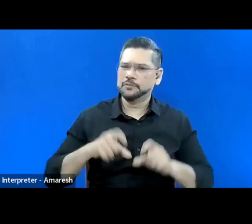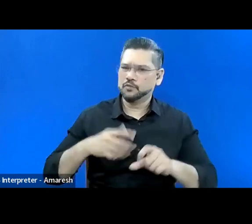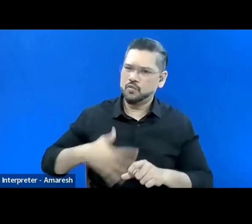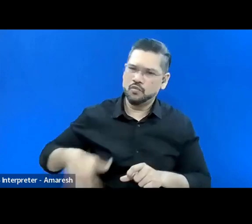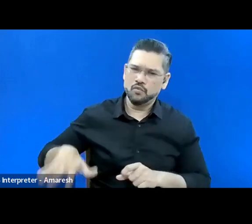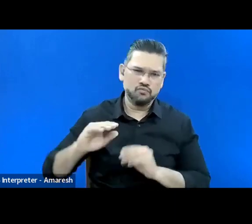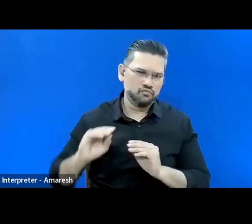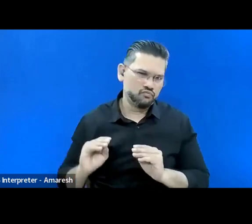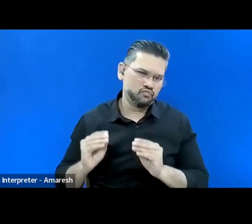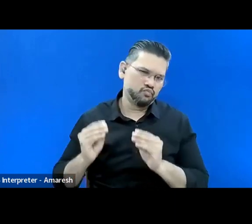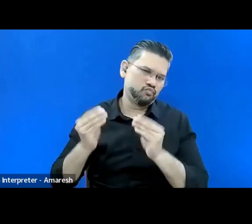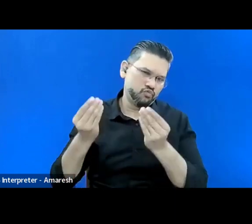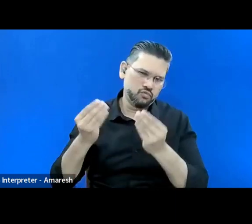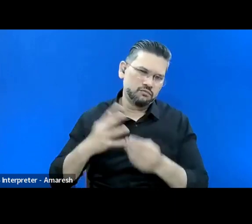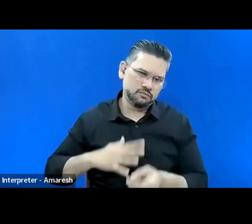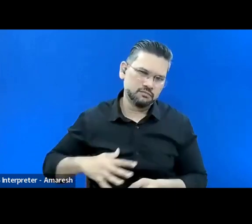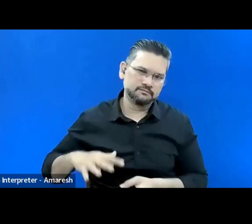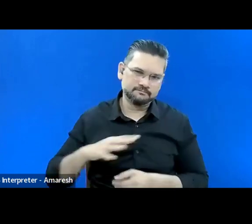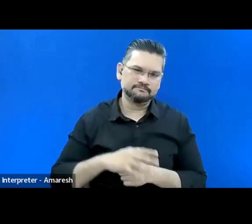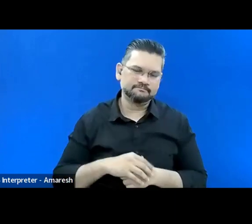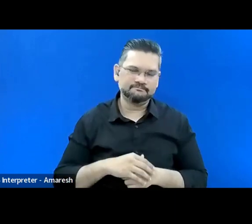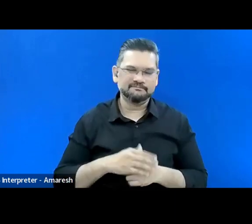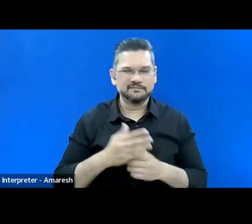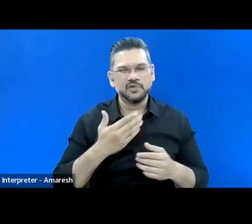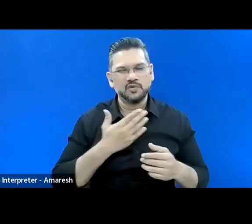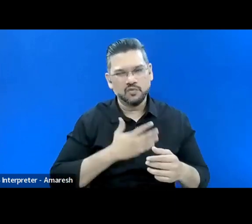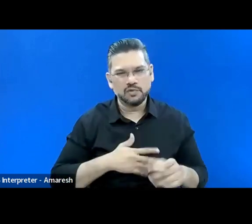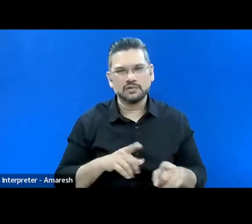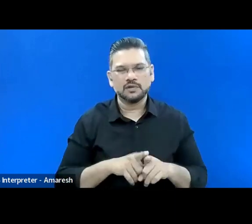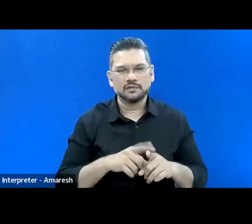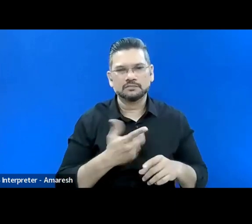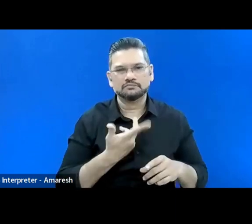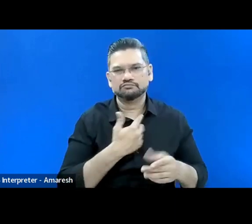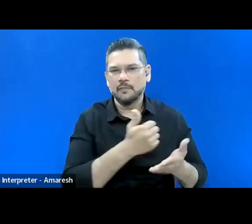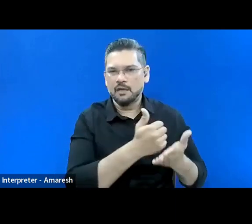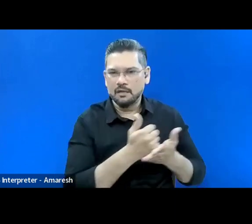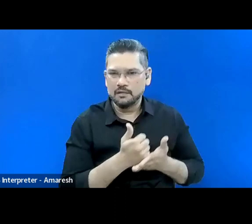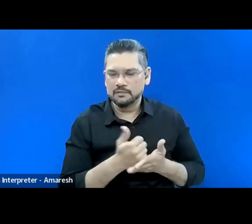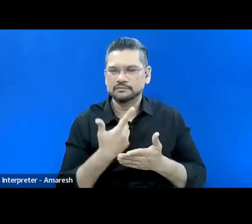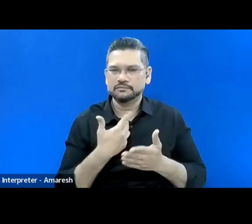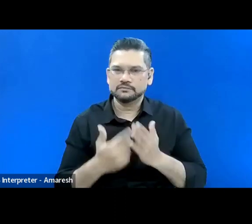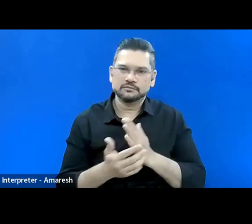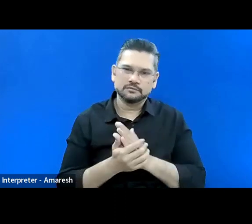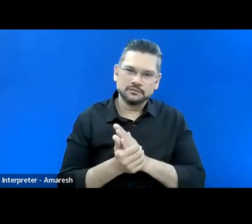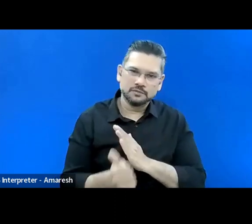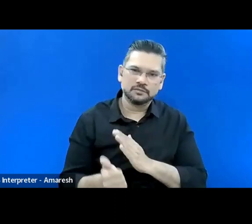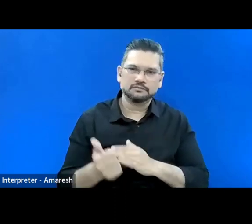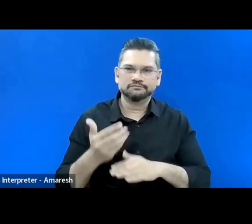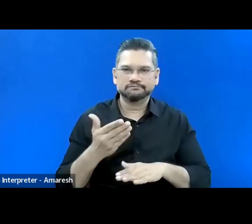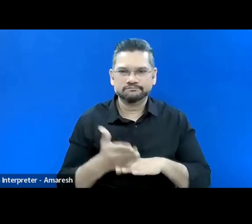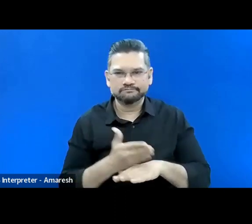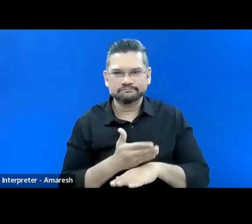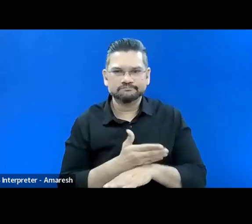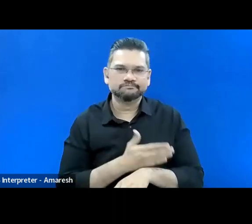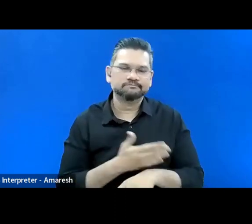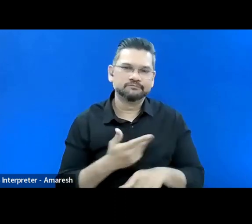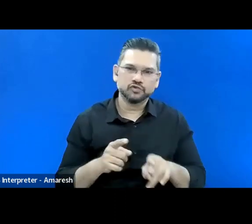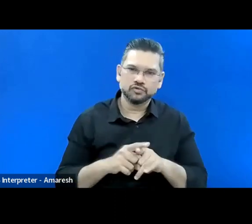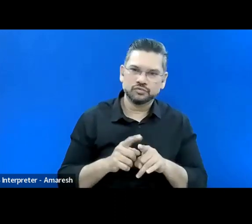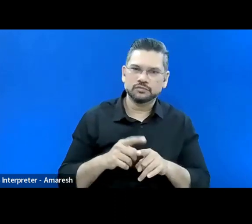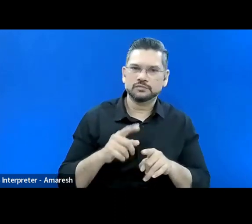need handholding in terms of capacity building and also integrating, you know, the community, different